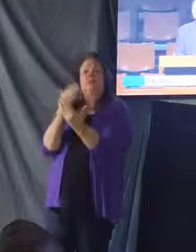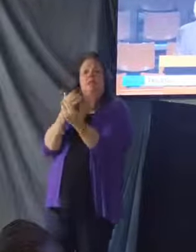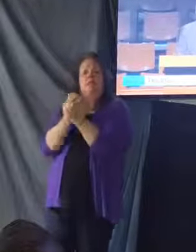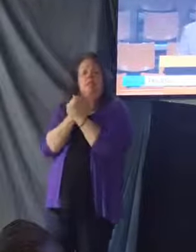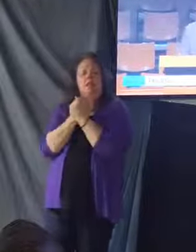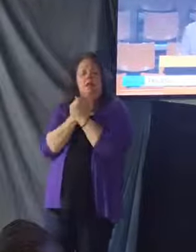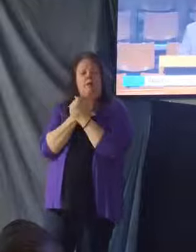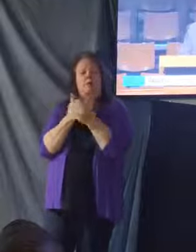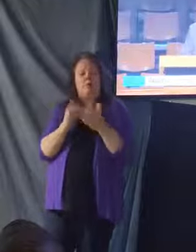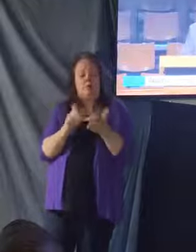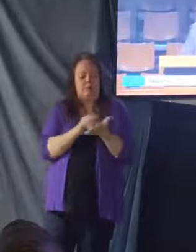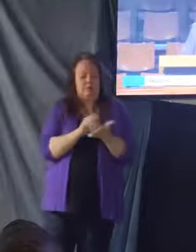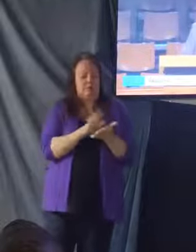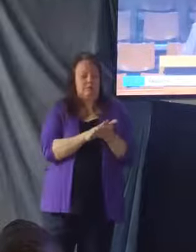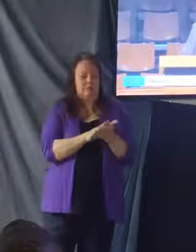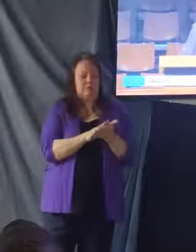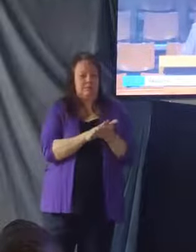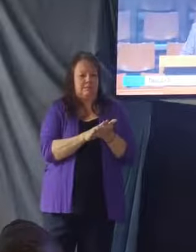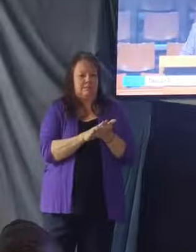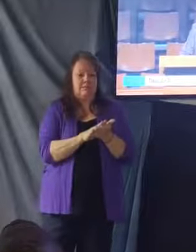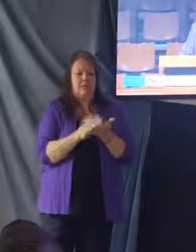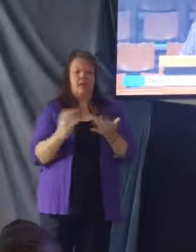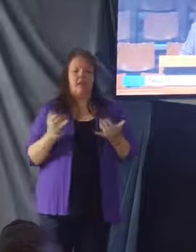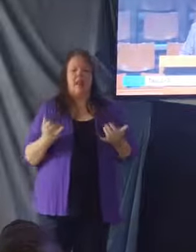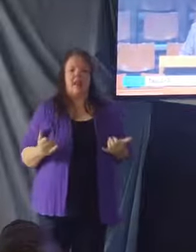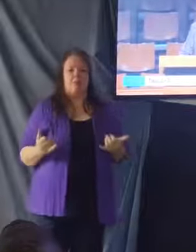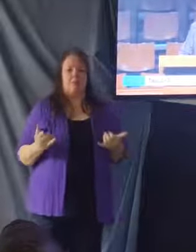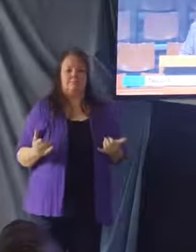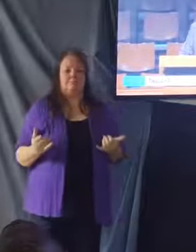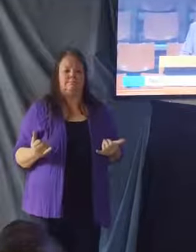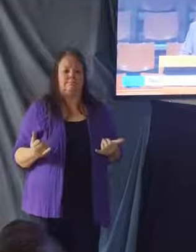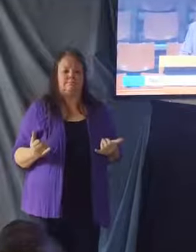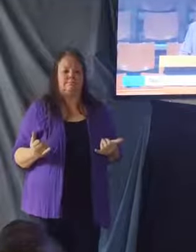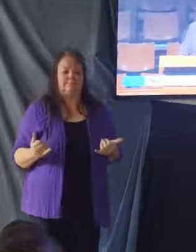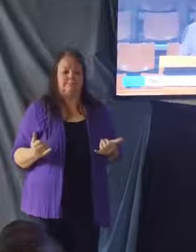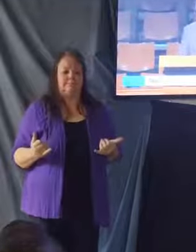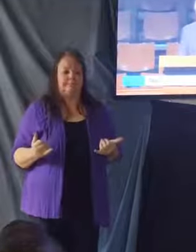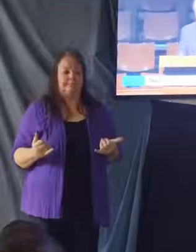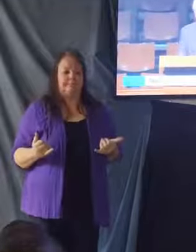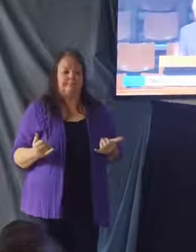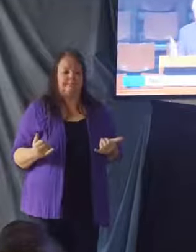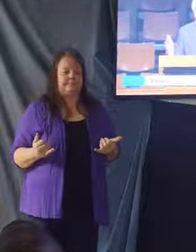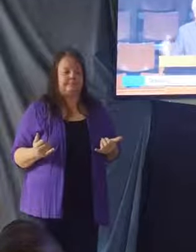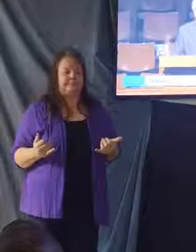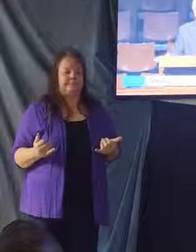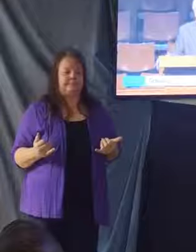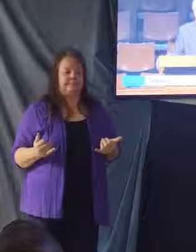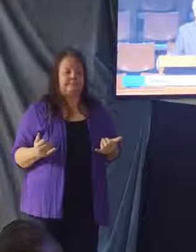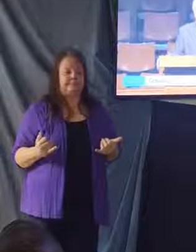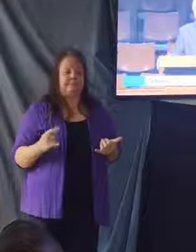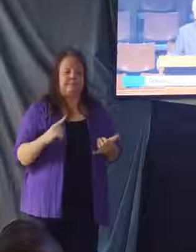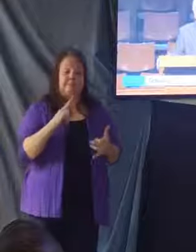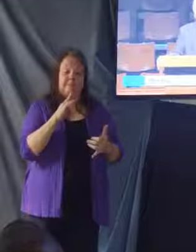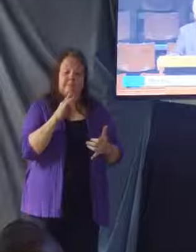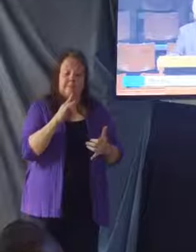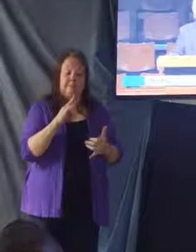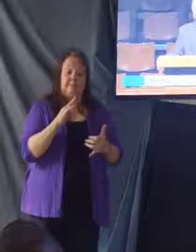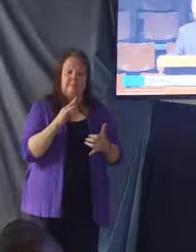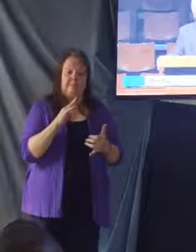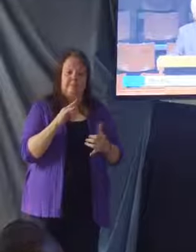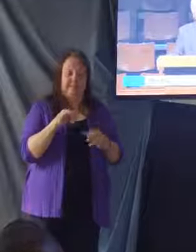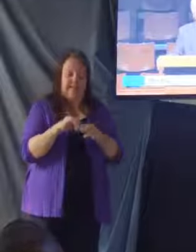way it's put. In the present age, and it literally says, in